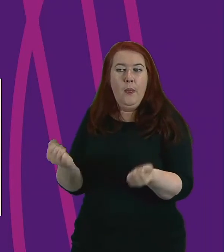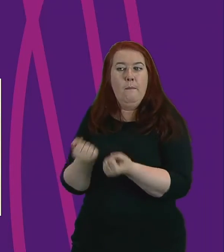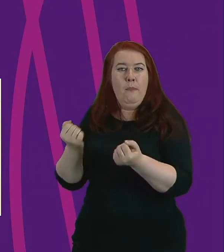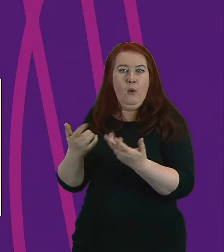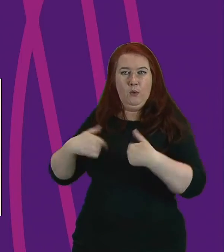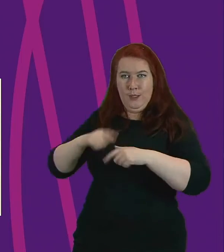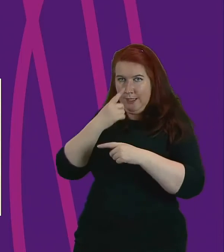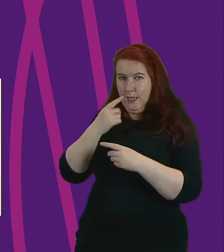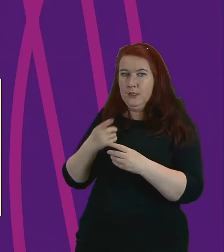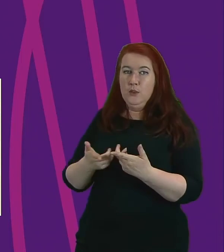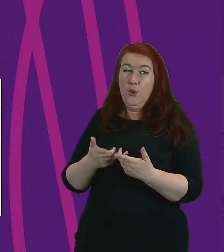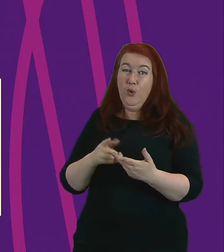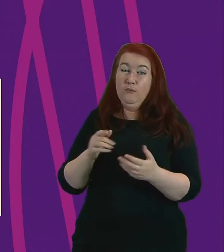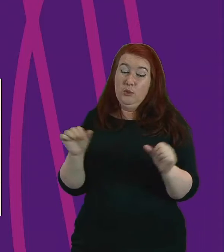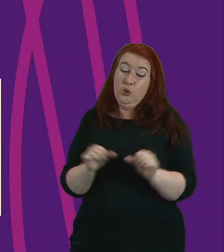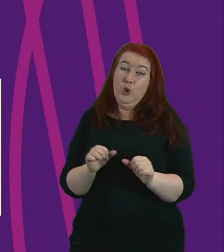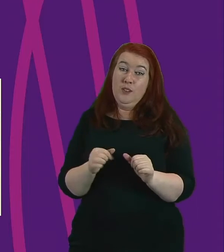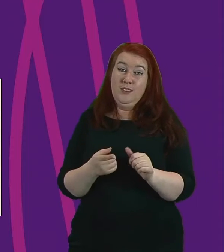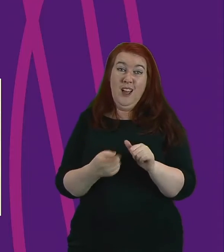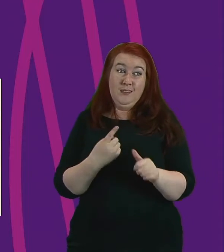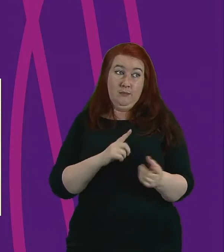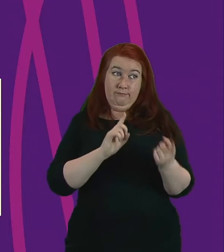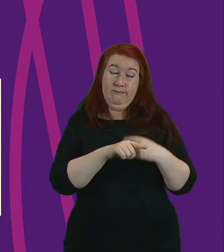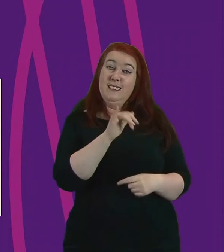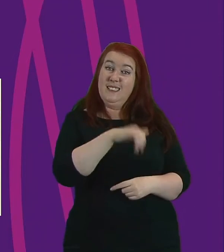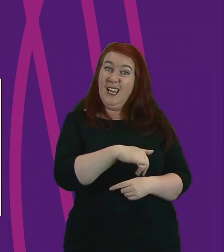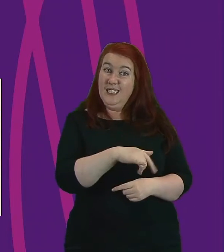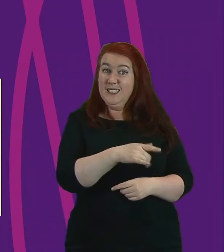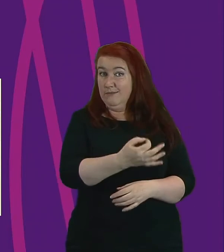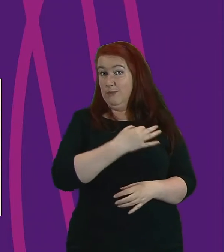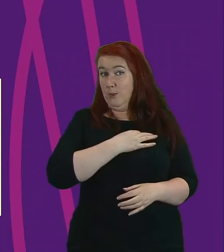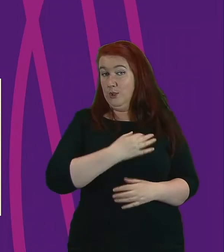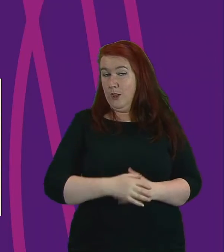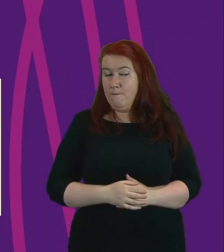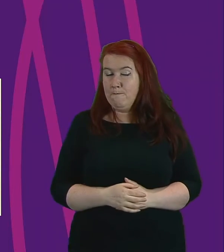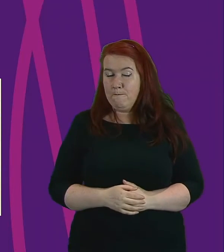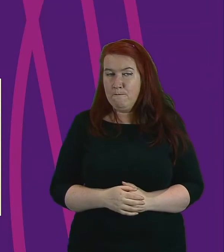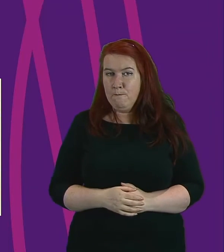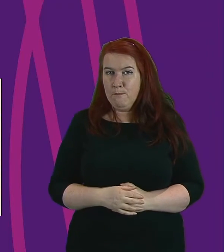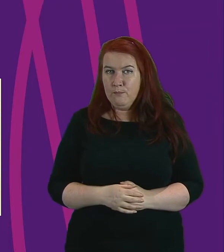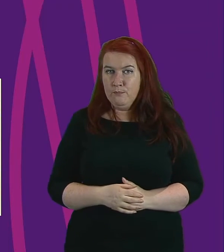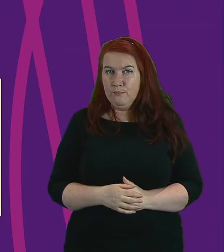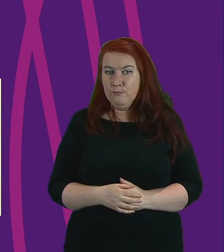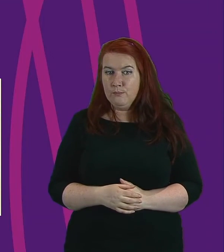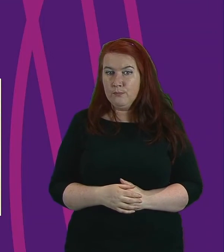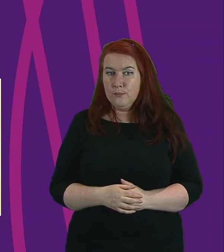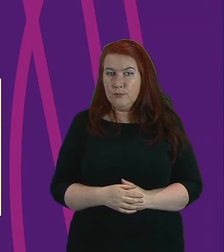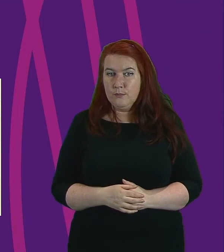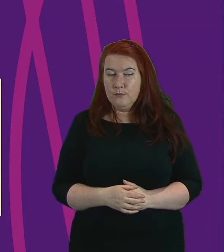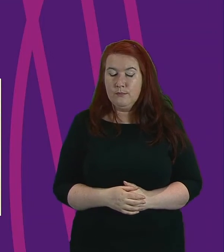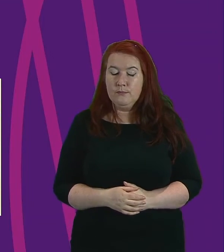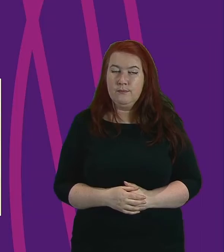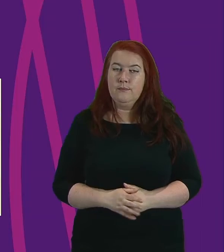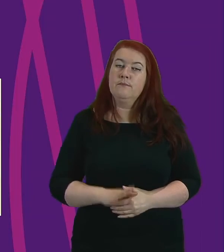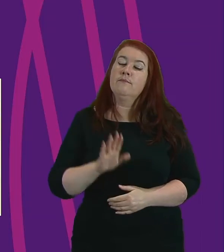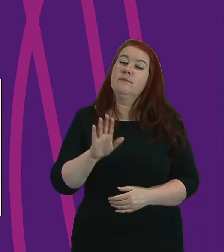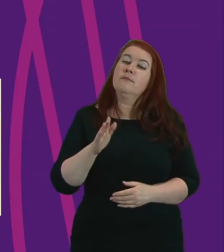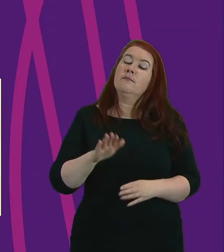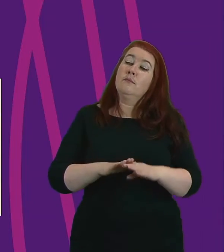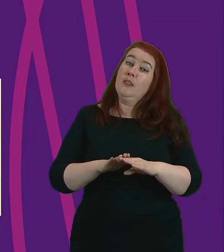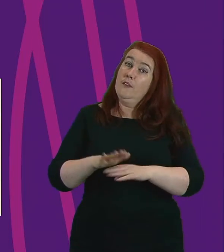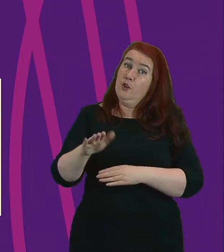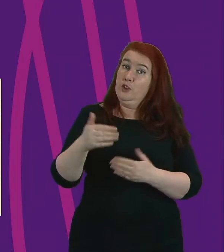short answer is yes to the question that Andy Whiteman asked. Presiding Officer, looking ahead, in the next